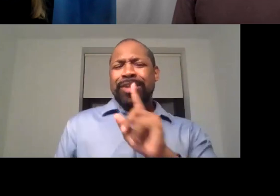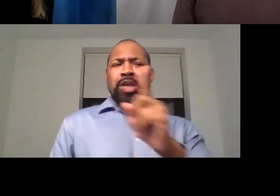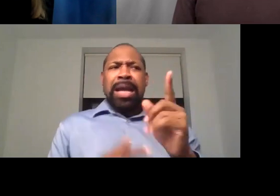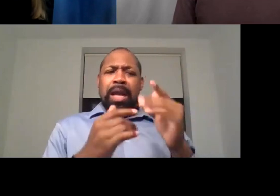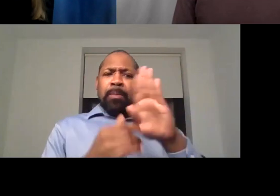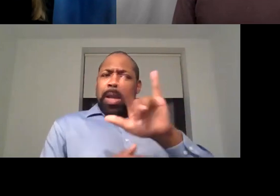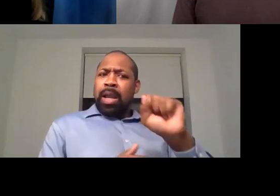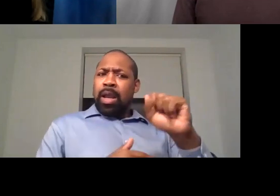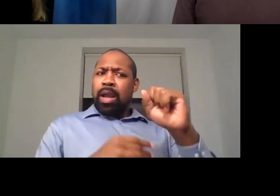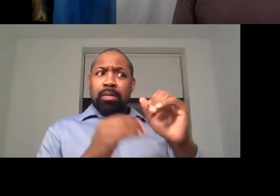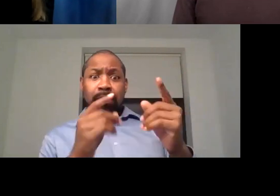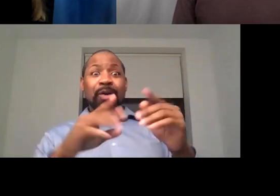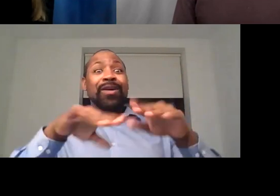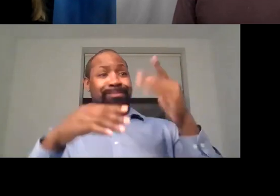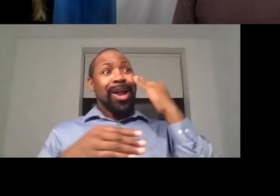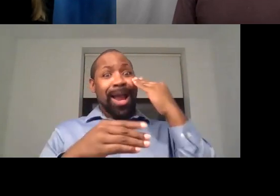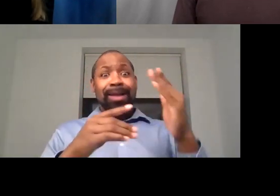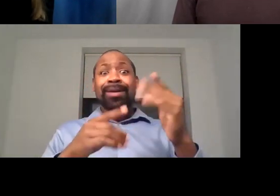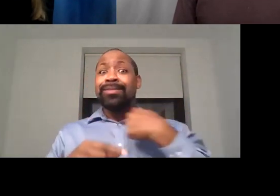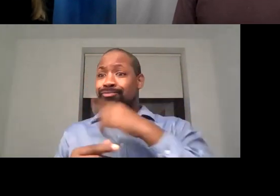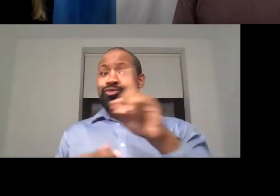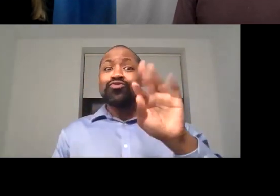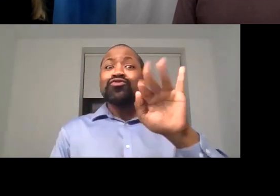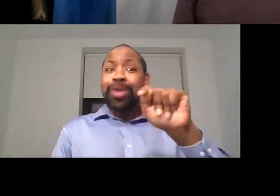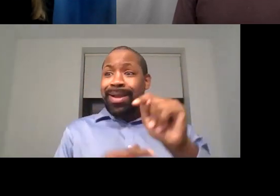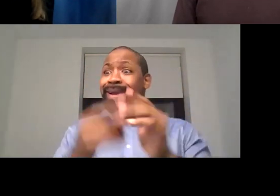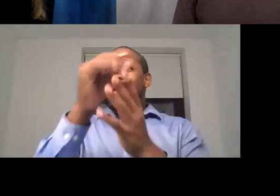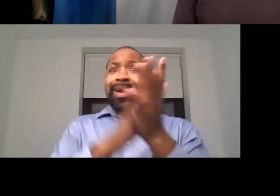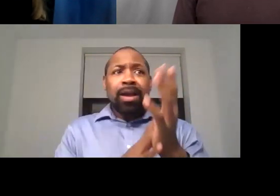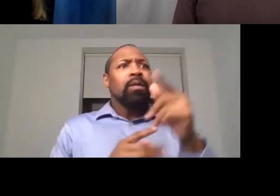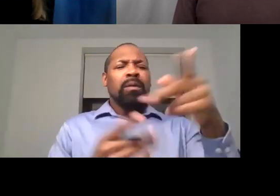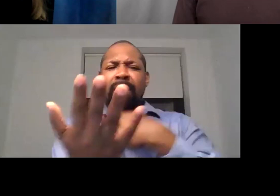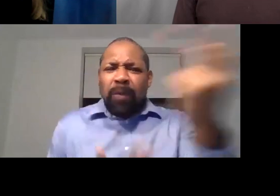processed. Because sometimes deaf and hard of hearing people in the community